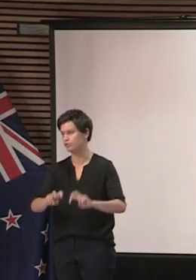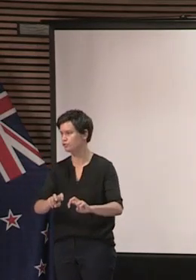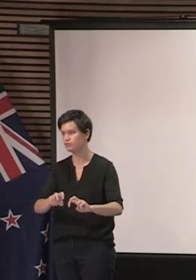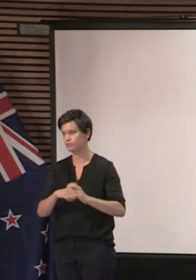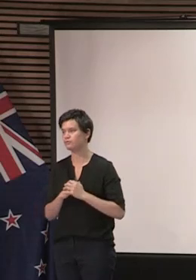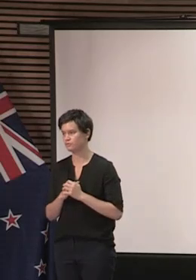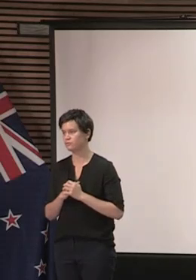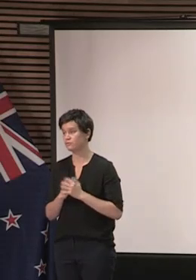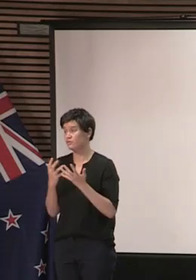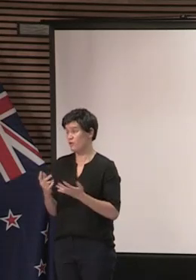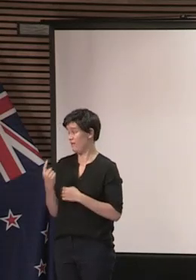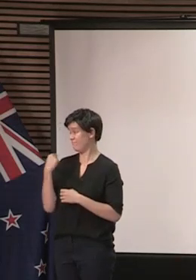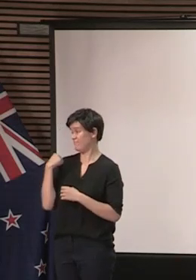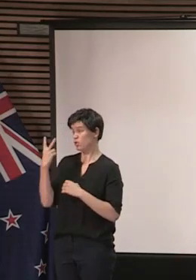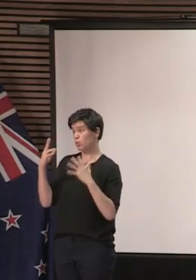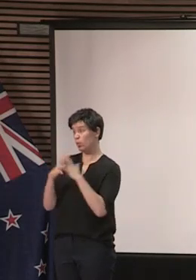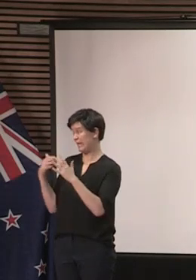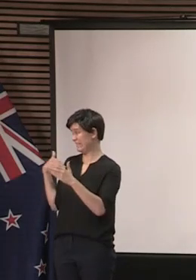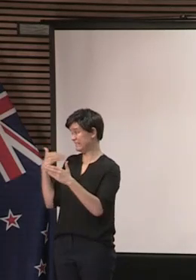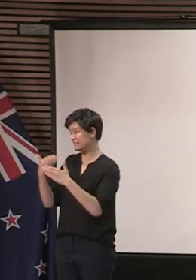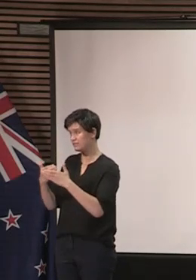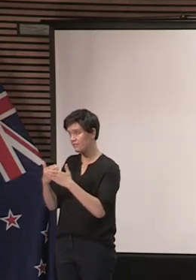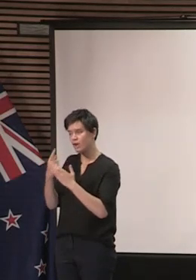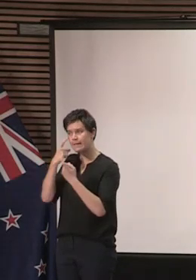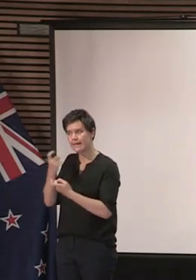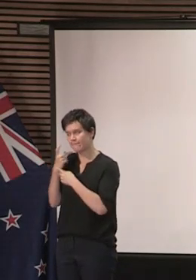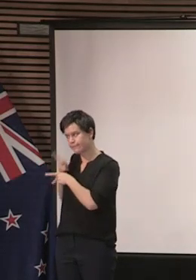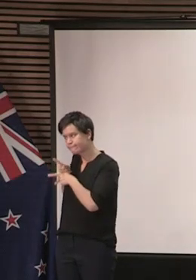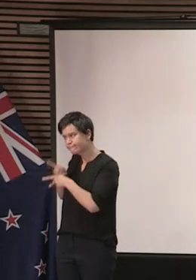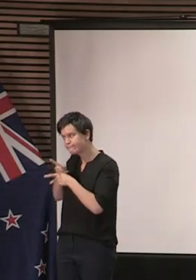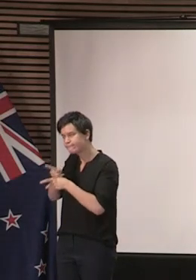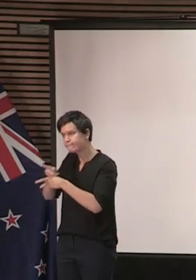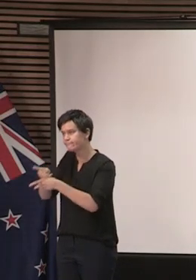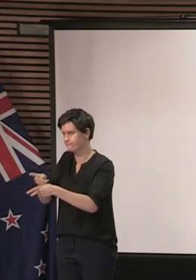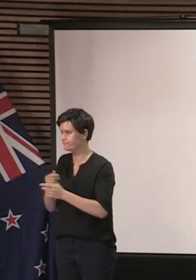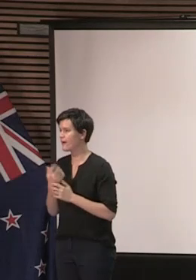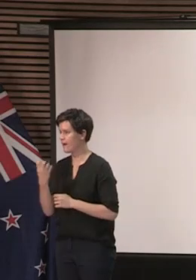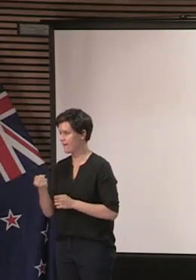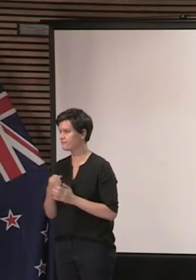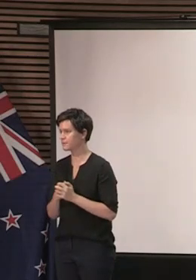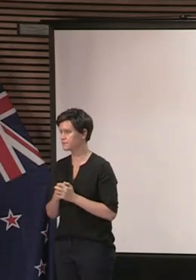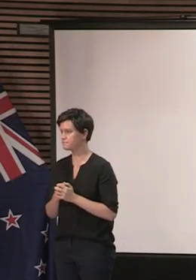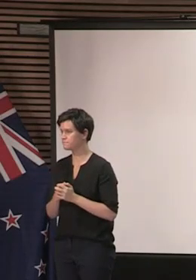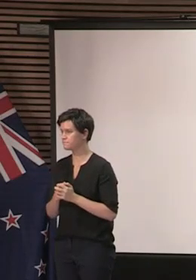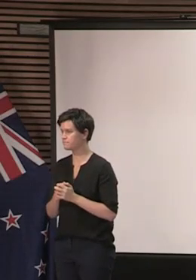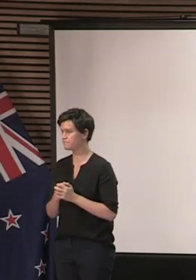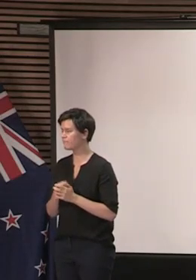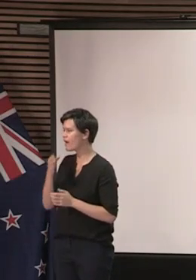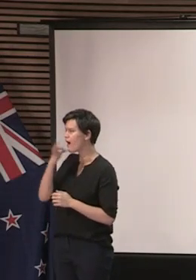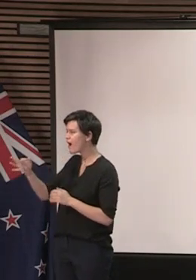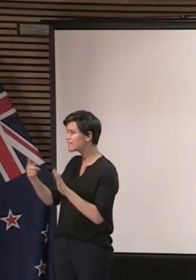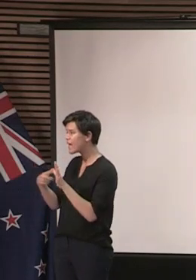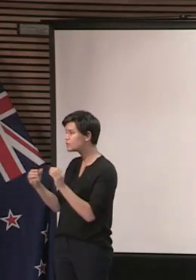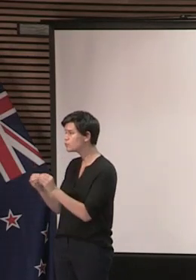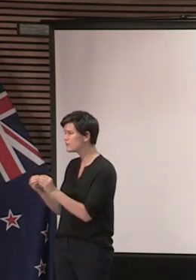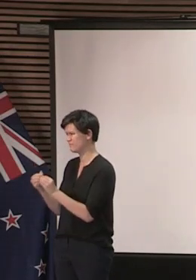period of transmission. So that's what we're monitoring very, very closely. Right in the front. At Bloomfield, I've